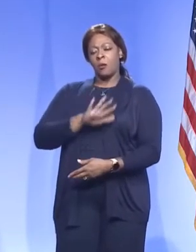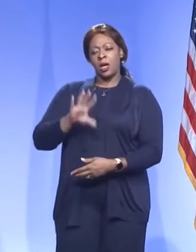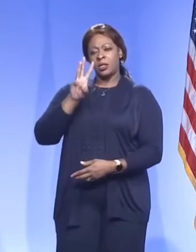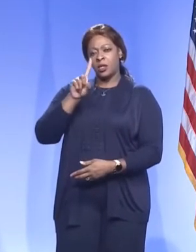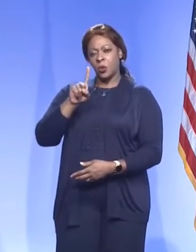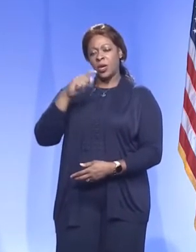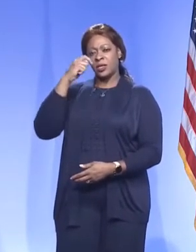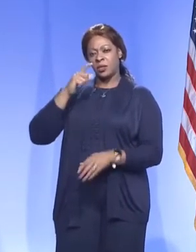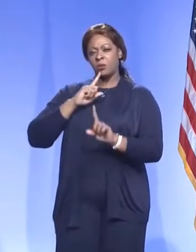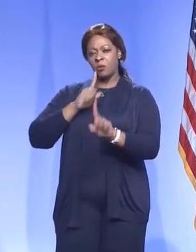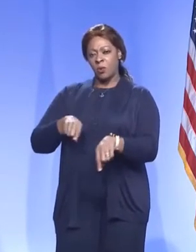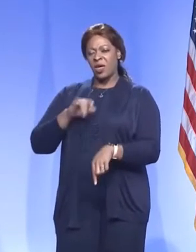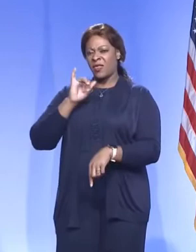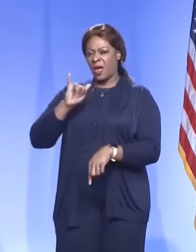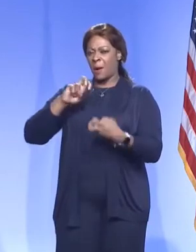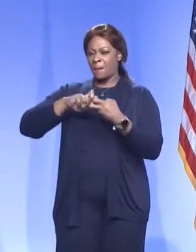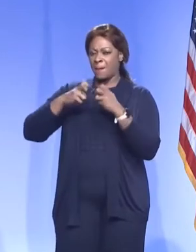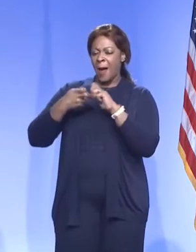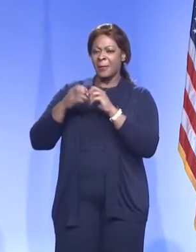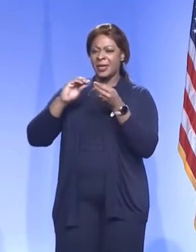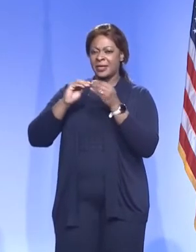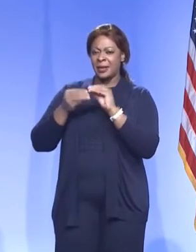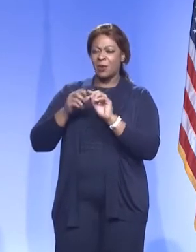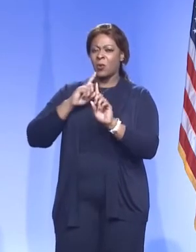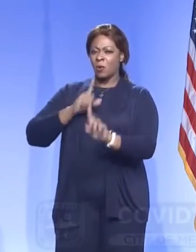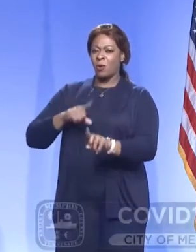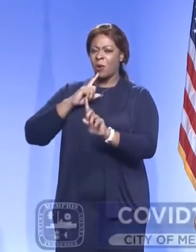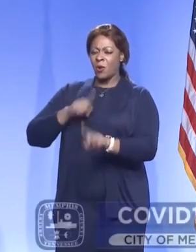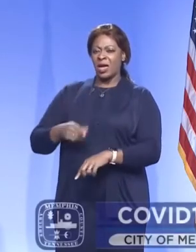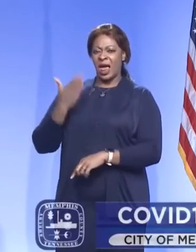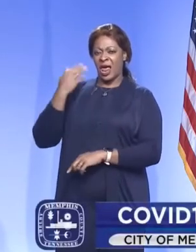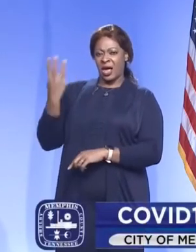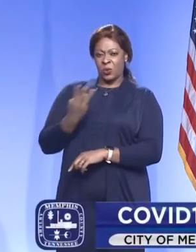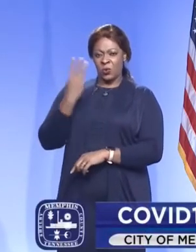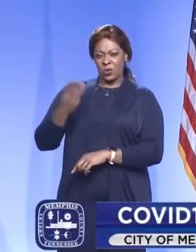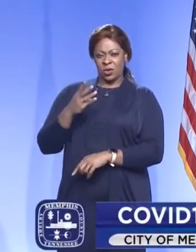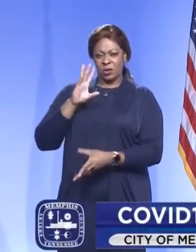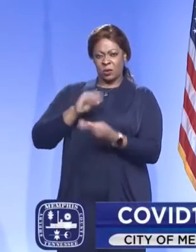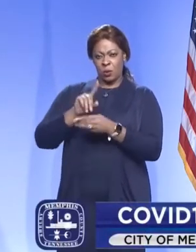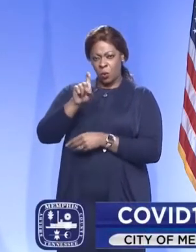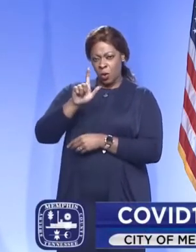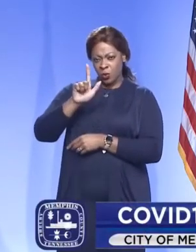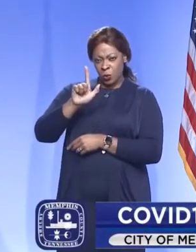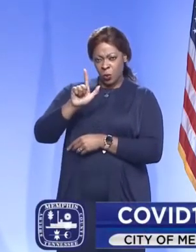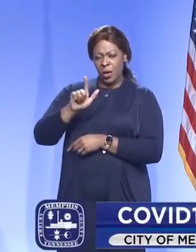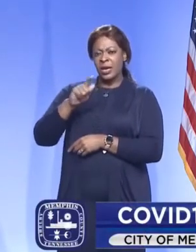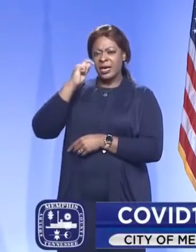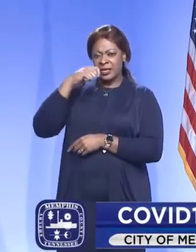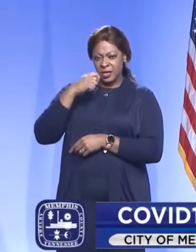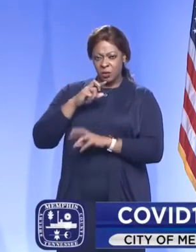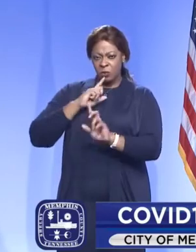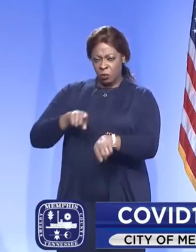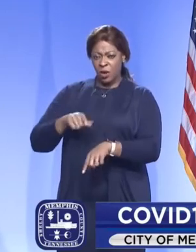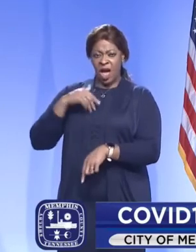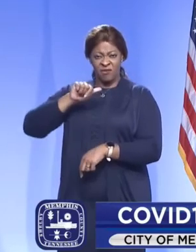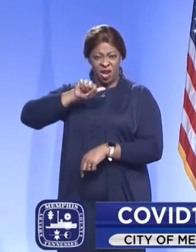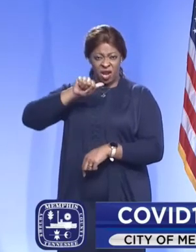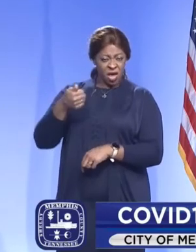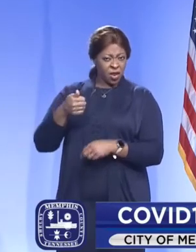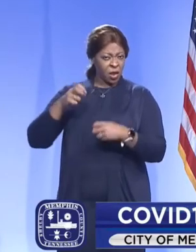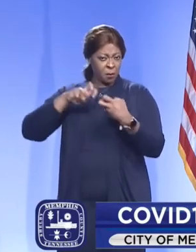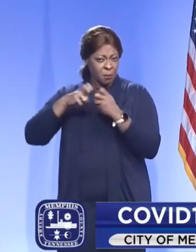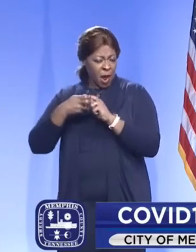in time, if somebody feels that they should be tested or is having any symptoms, we would encourage you, please go get tested.